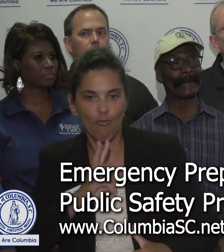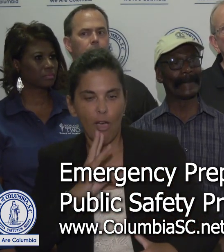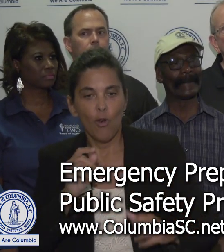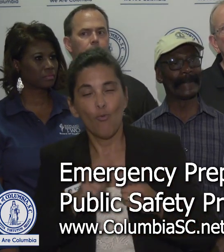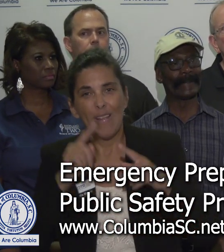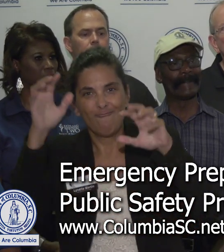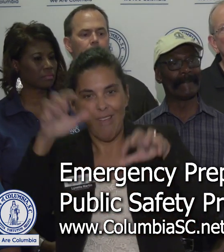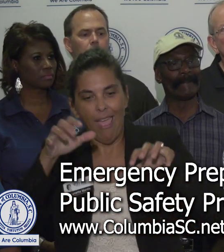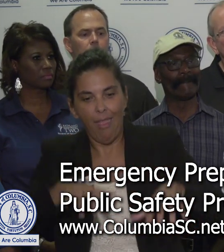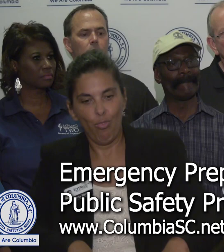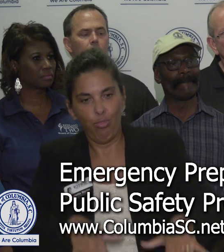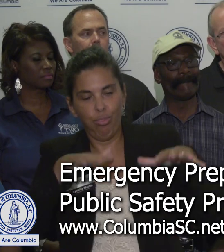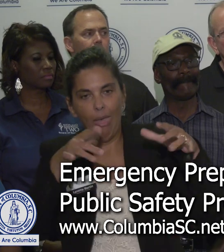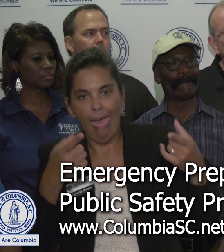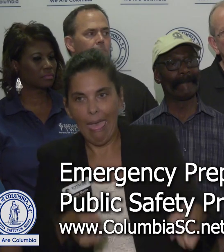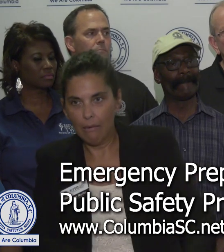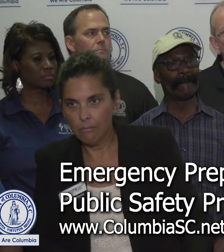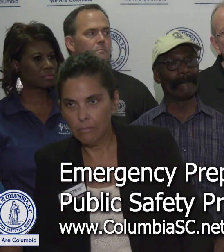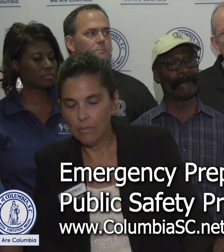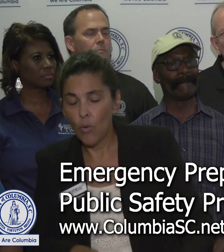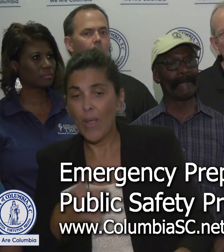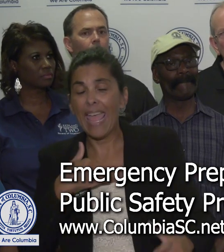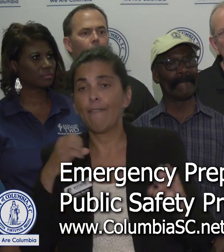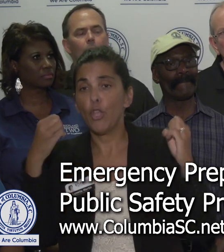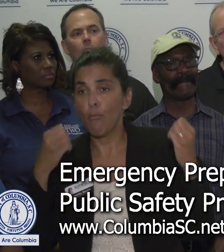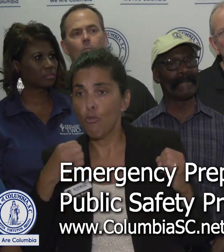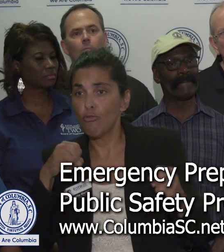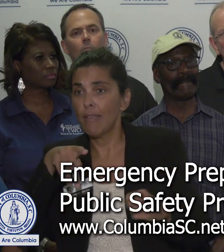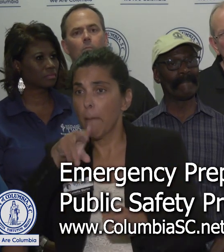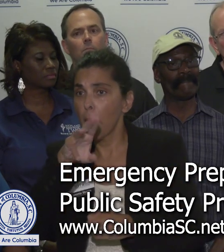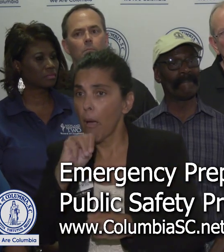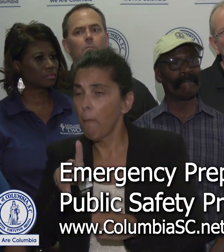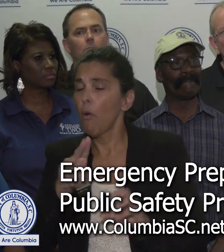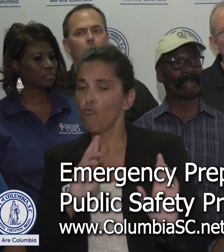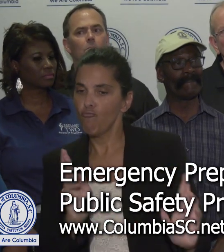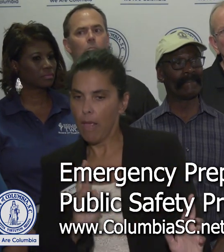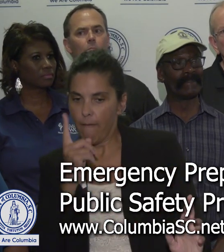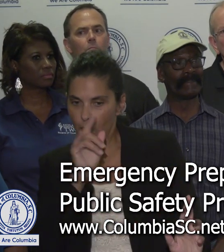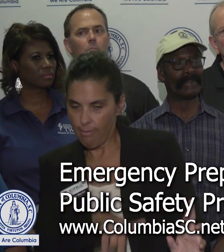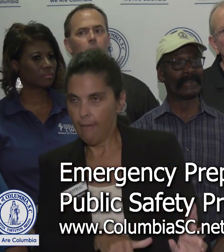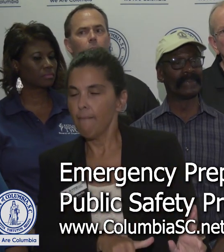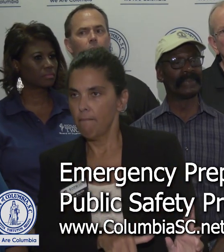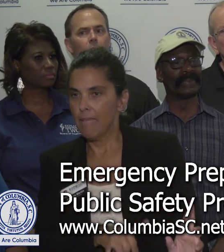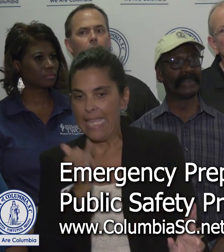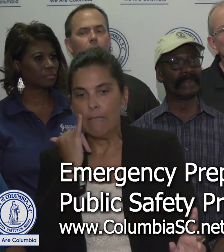event. So we're doing that. We've got emergency pumping equipment ready and on standby if needed.